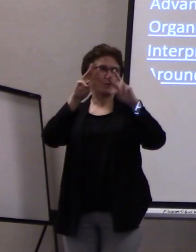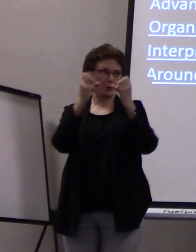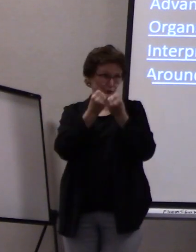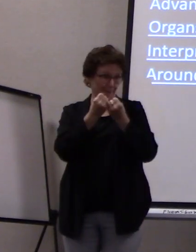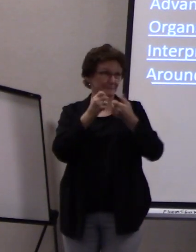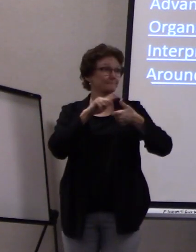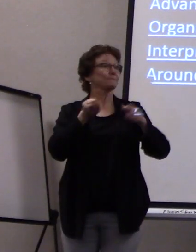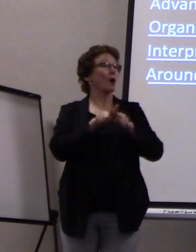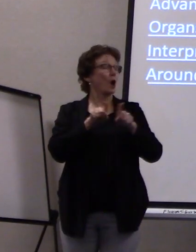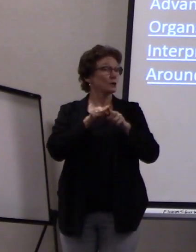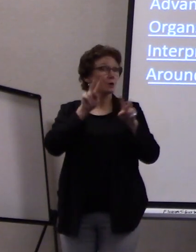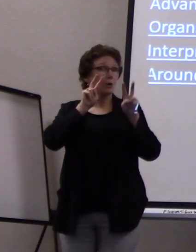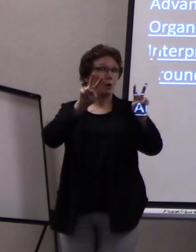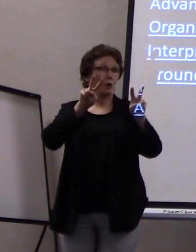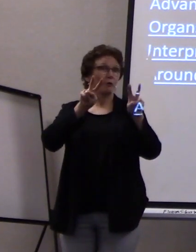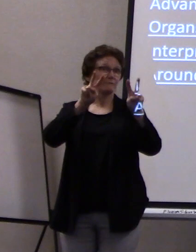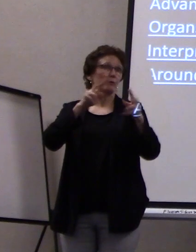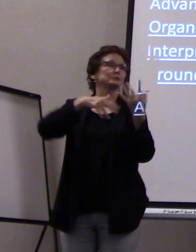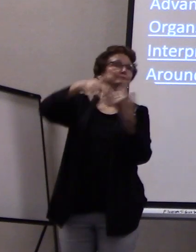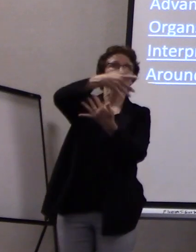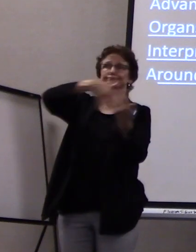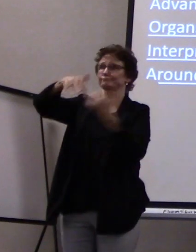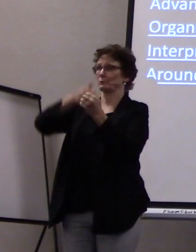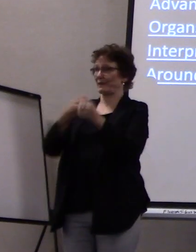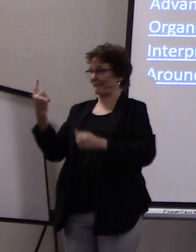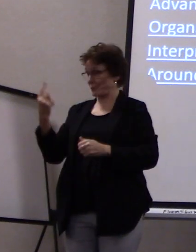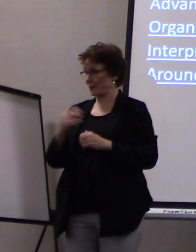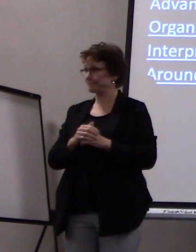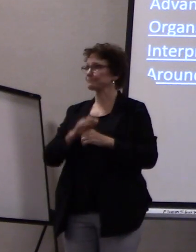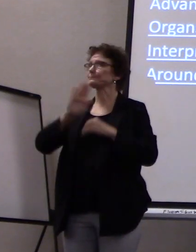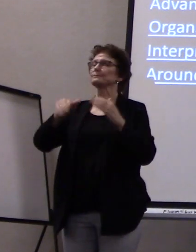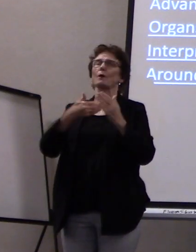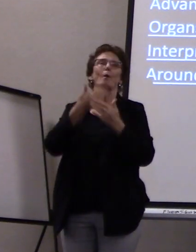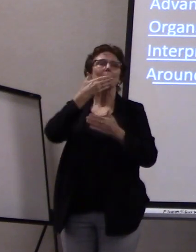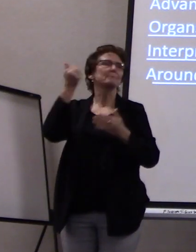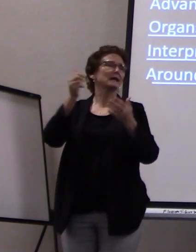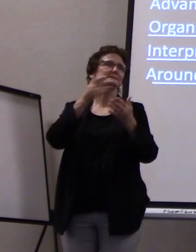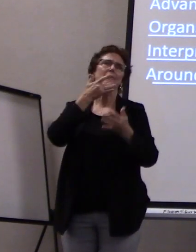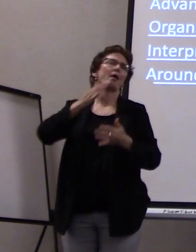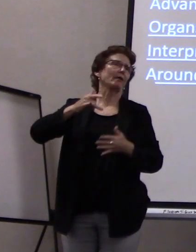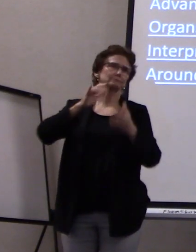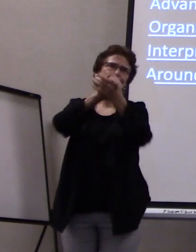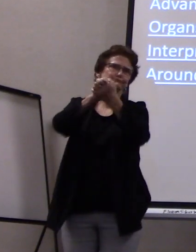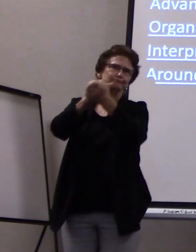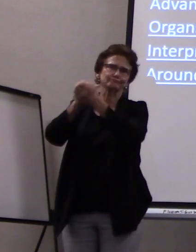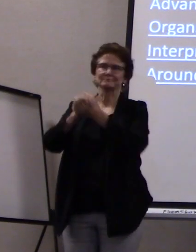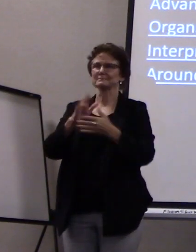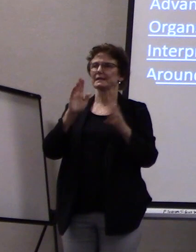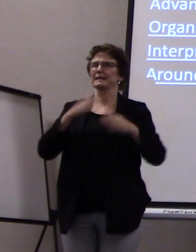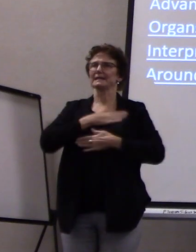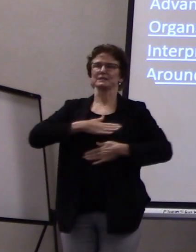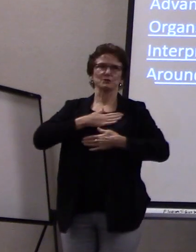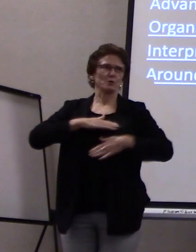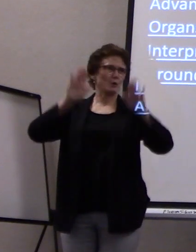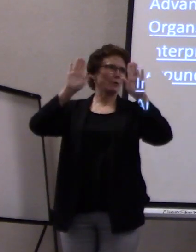I also look forward to intermingling with everyone. All the best of luck. Enjoy learning from the wonderful